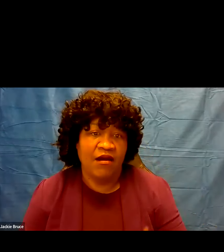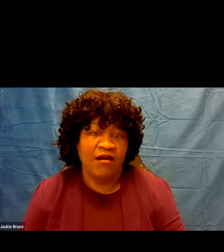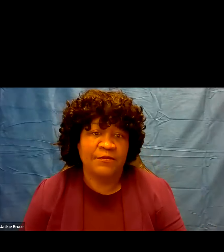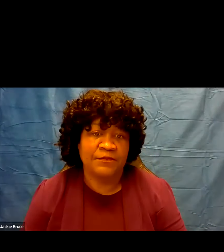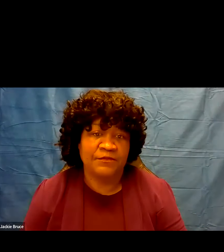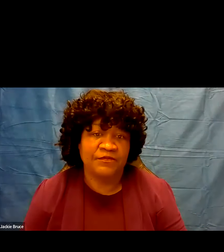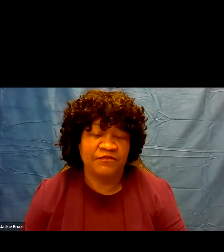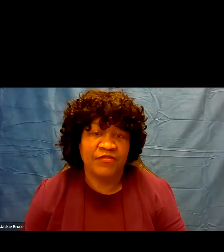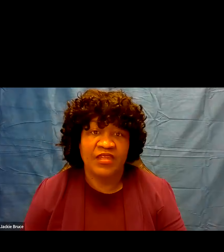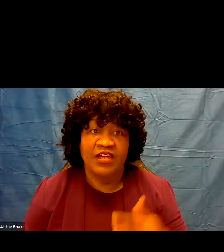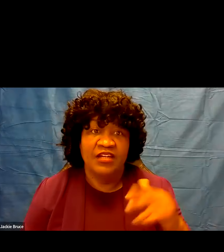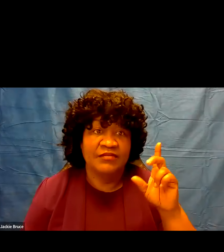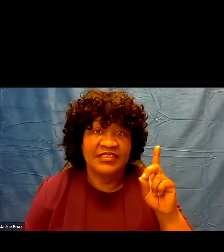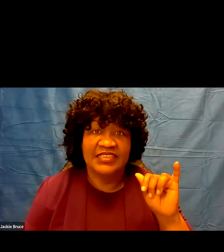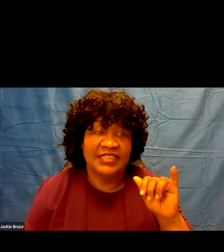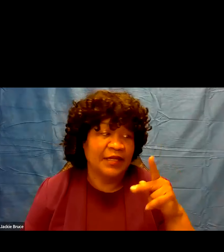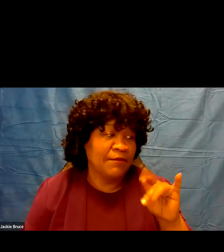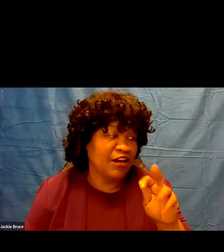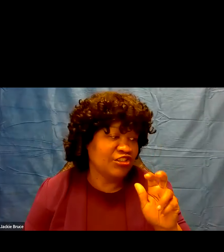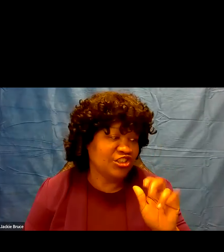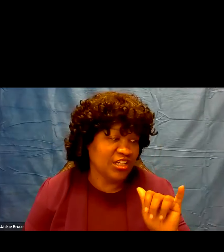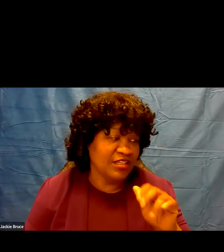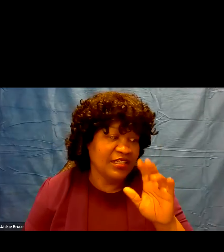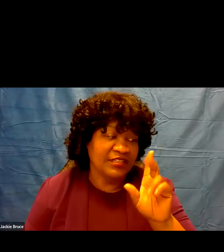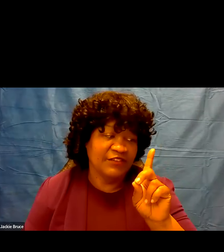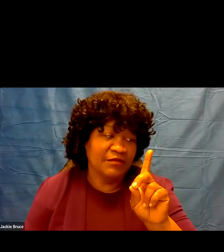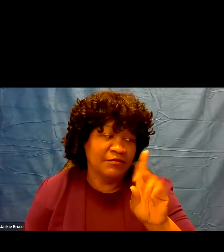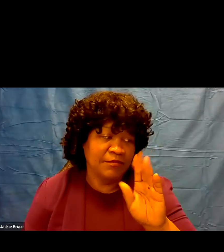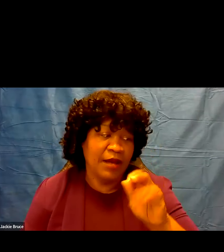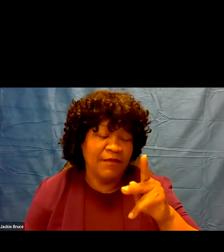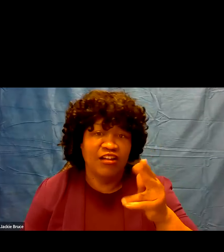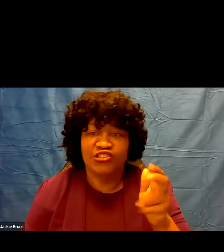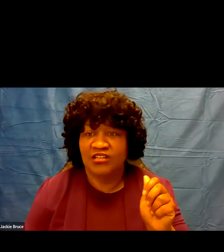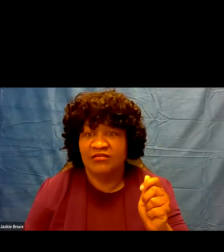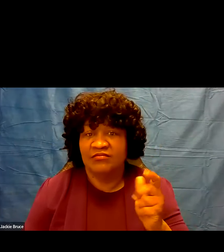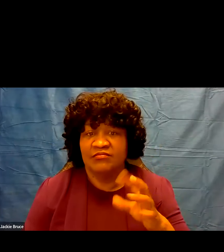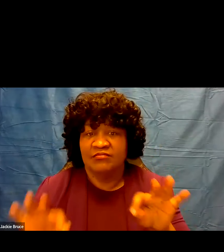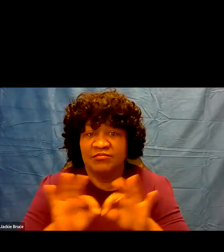And then from Bipasha, variation on coverage based on insurance.